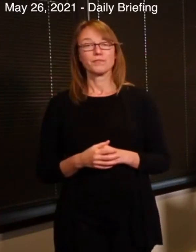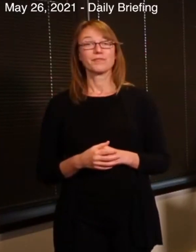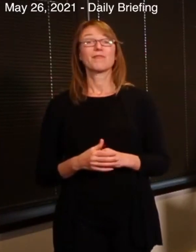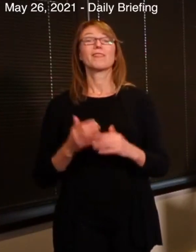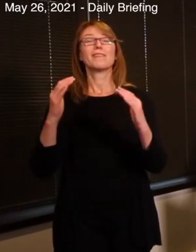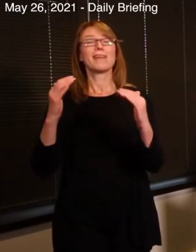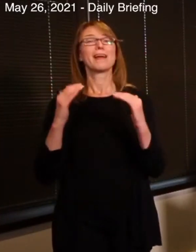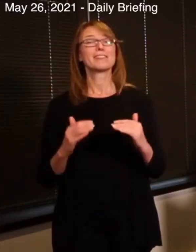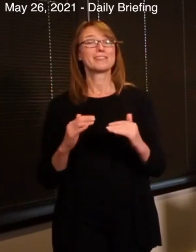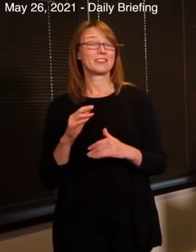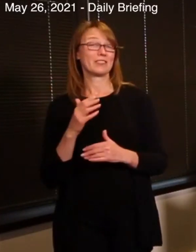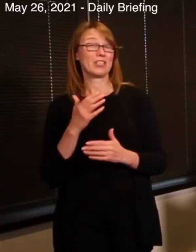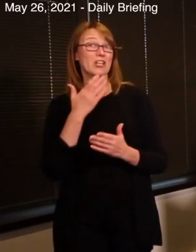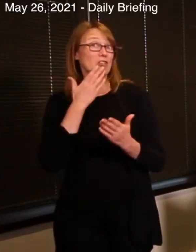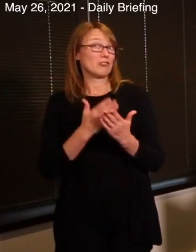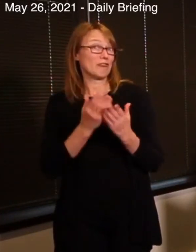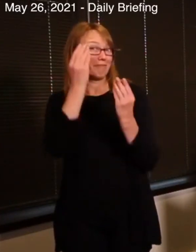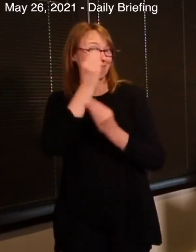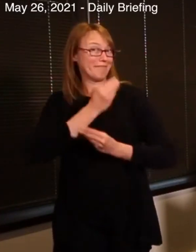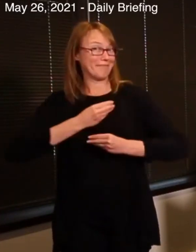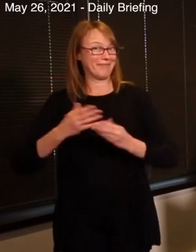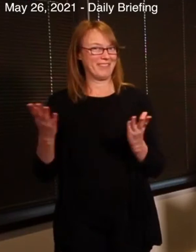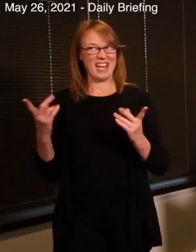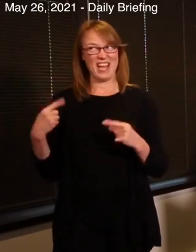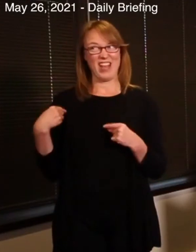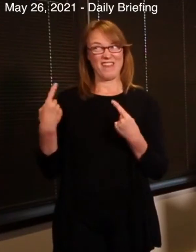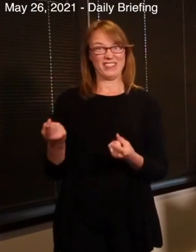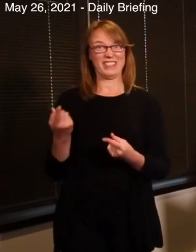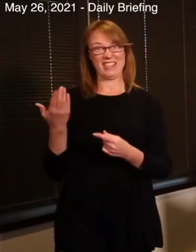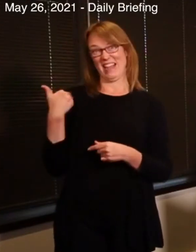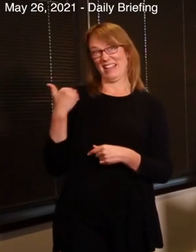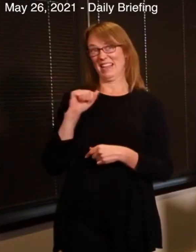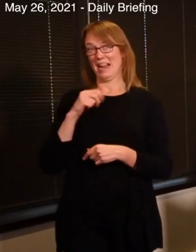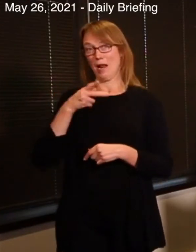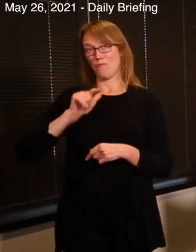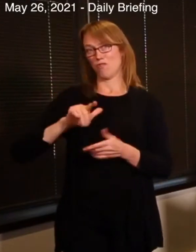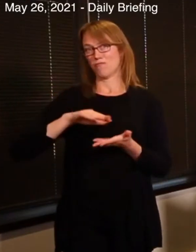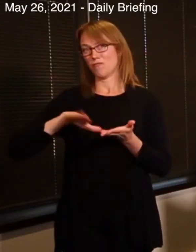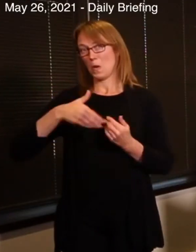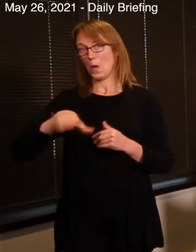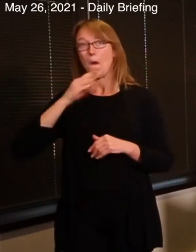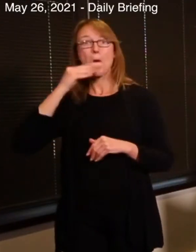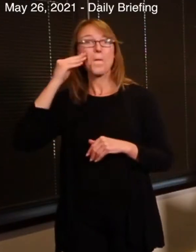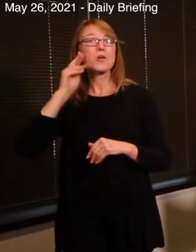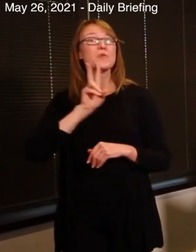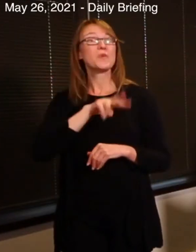good news. Now since last April, we've discharged a total of